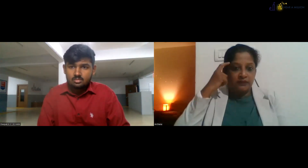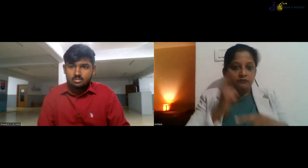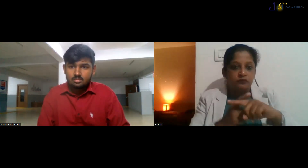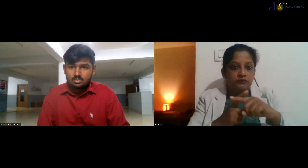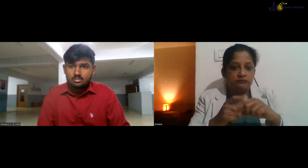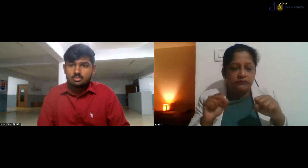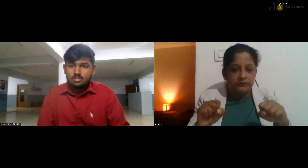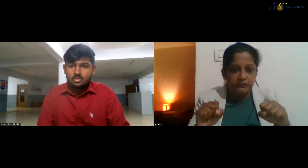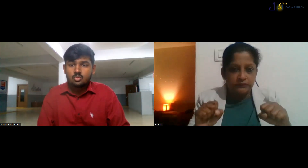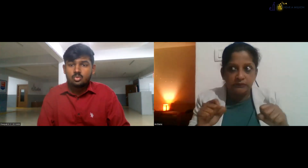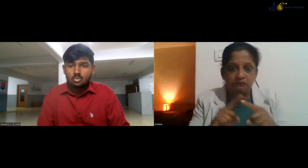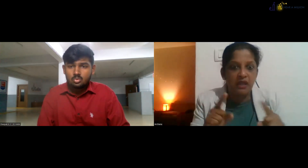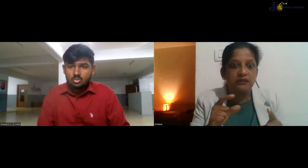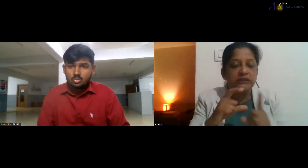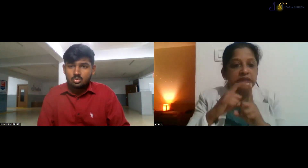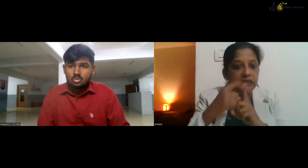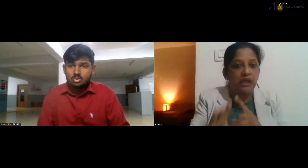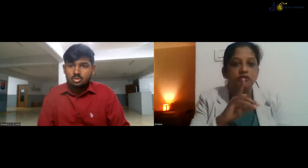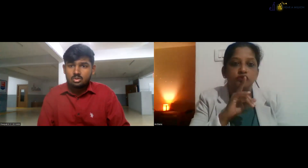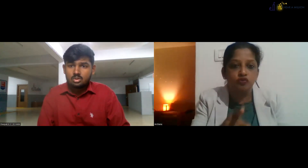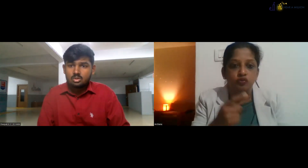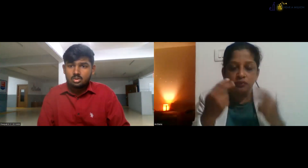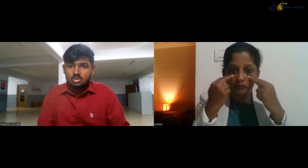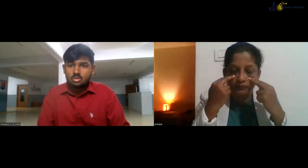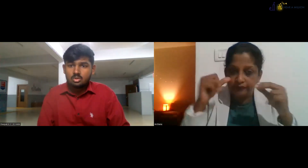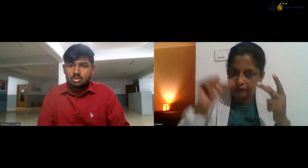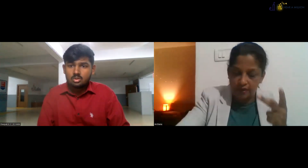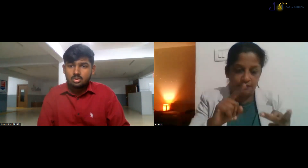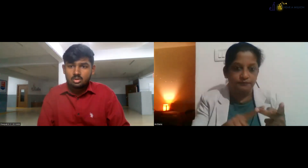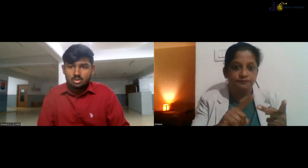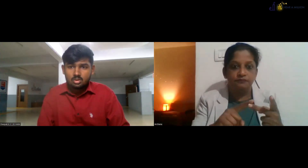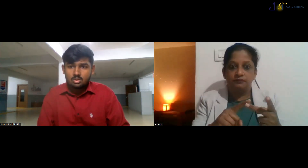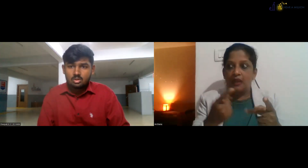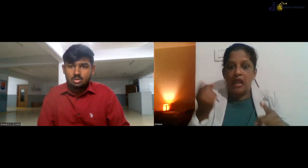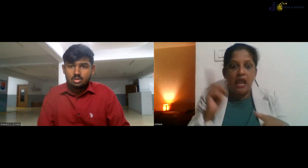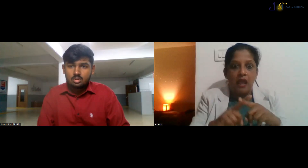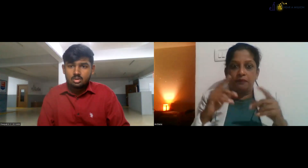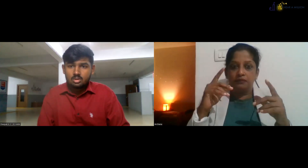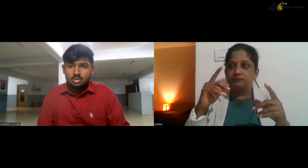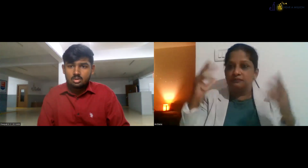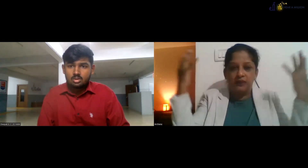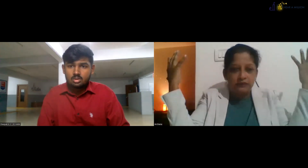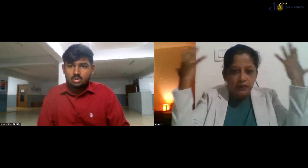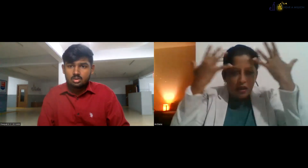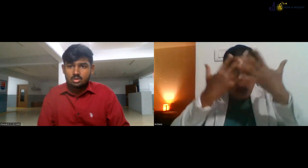well. So we need to think that positively, that yeah, we can make it.